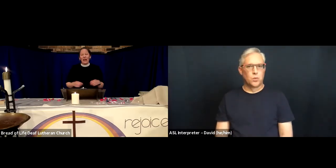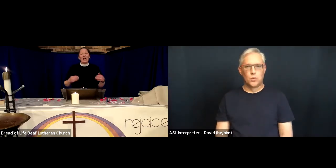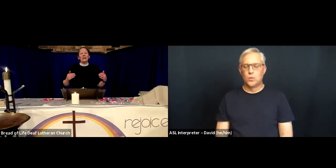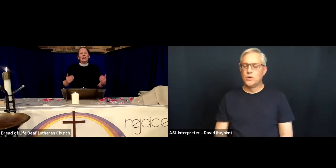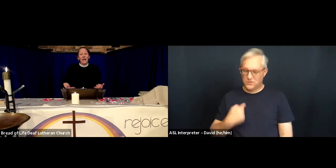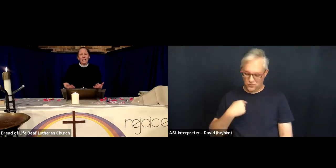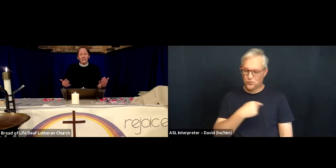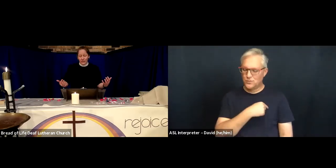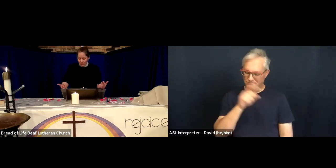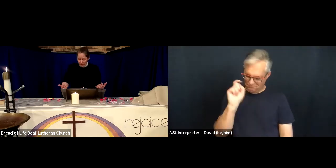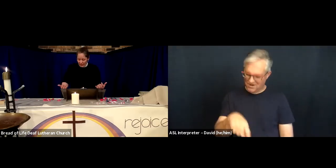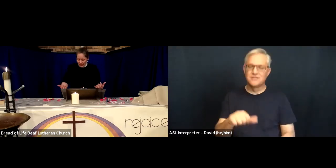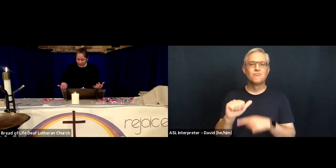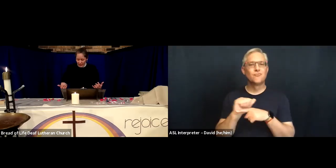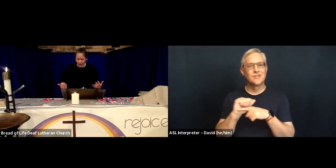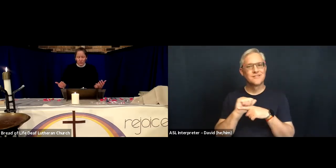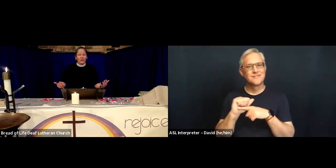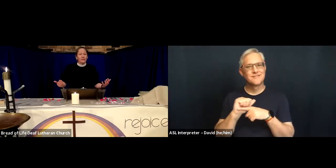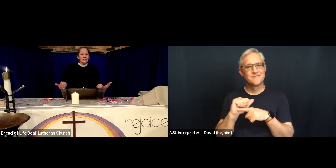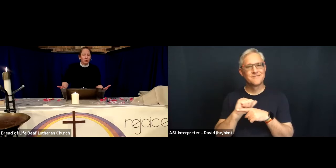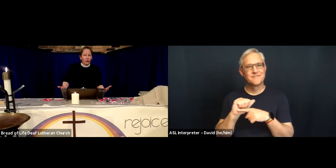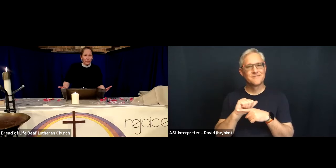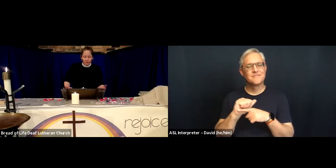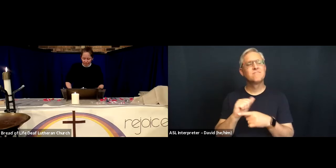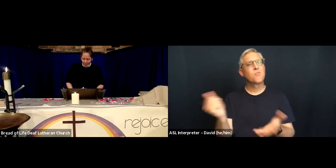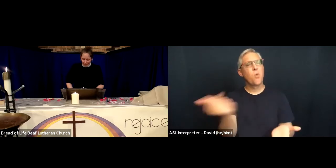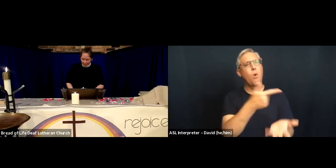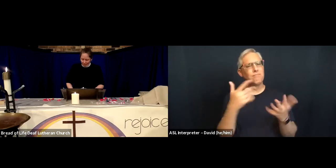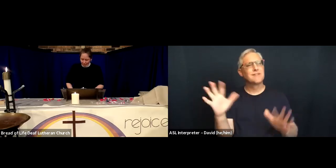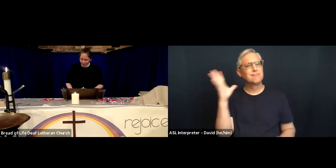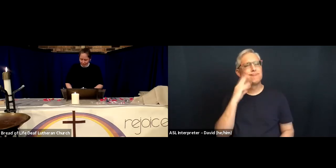have had lots of experiences of being disappointed.